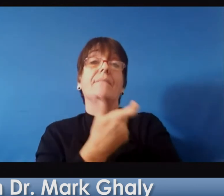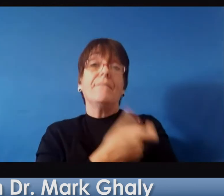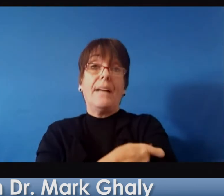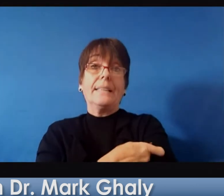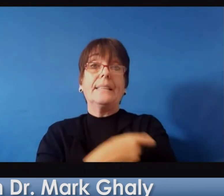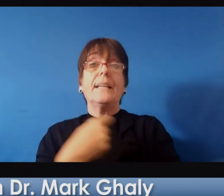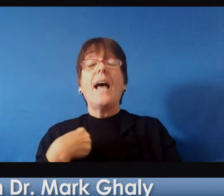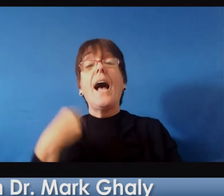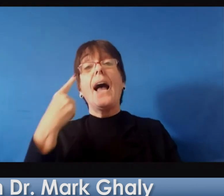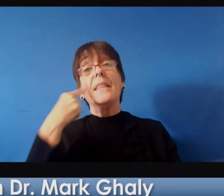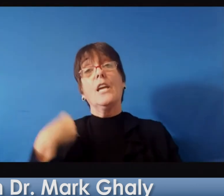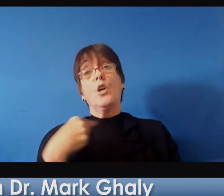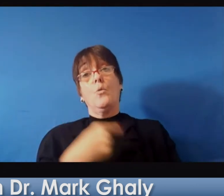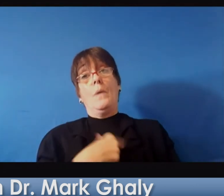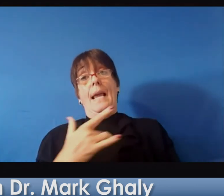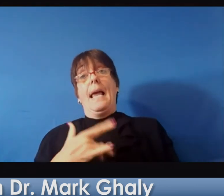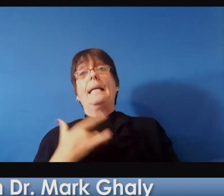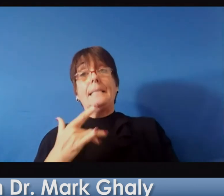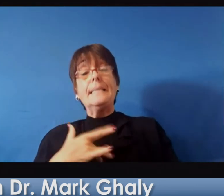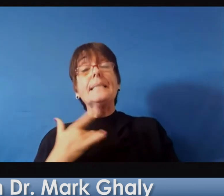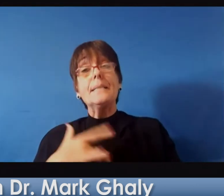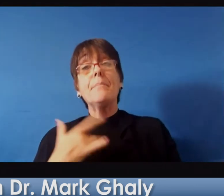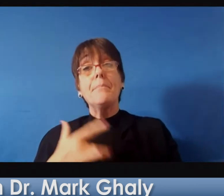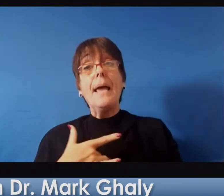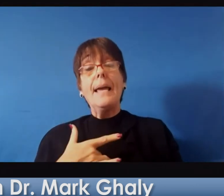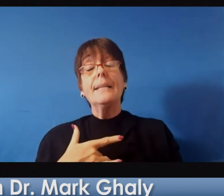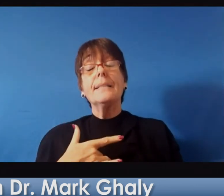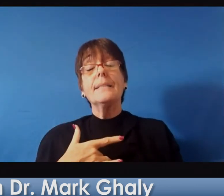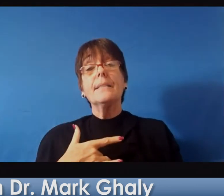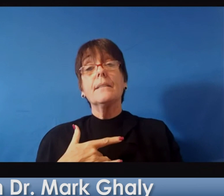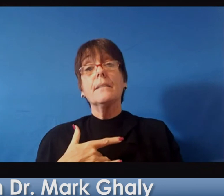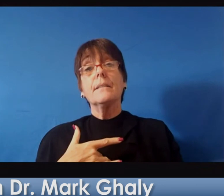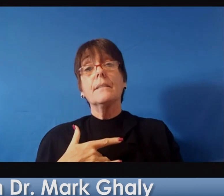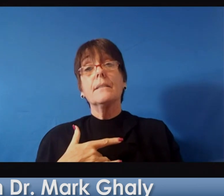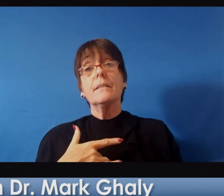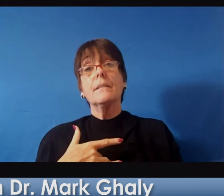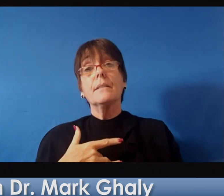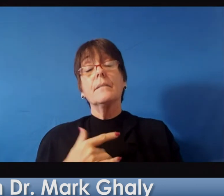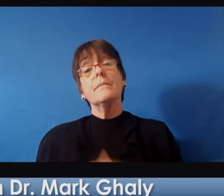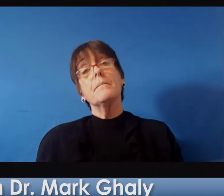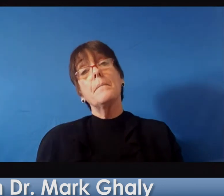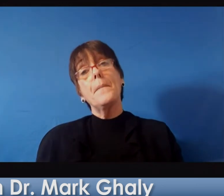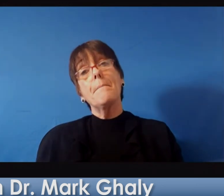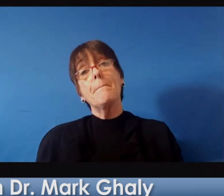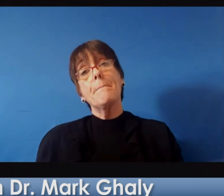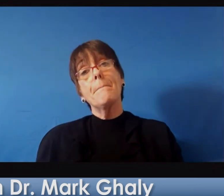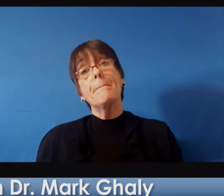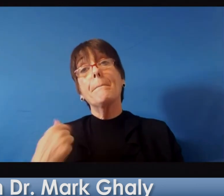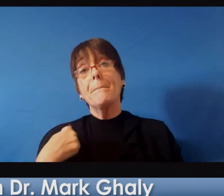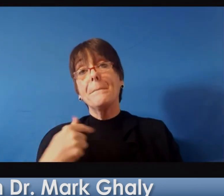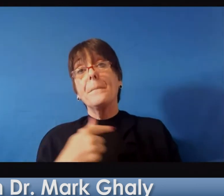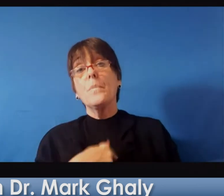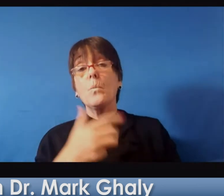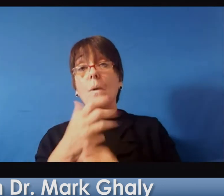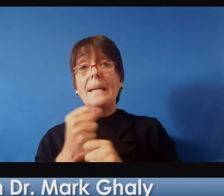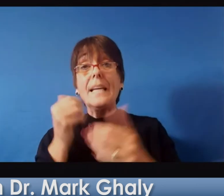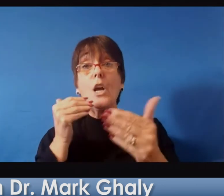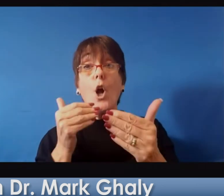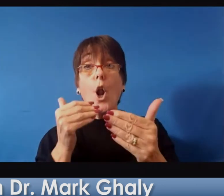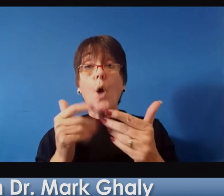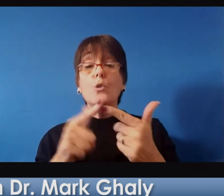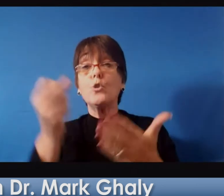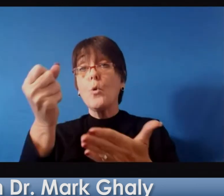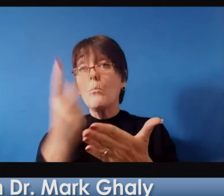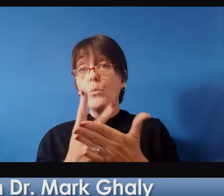I think we anticipate that there that we're getting near approval of